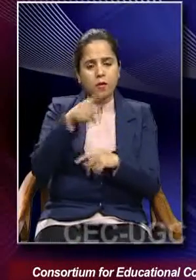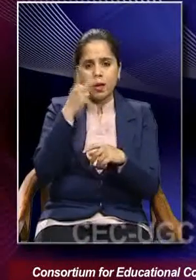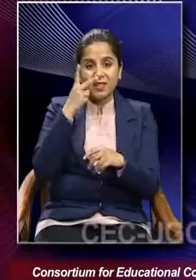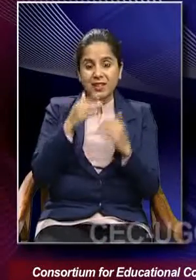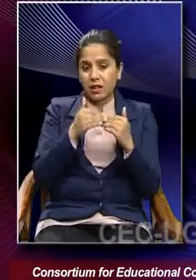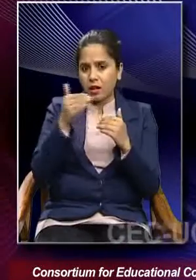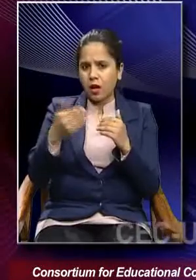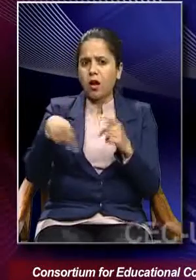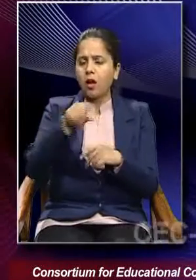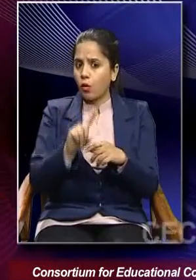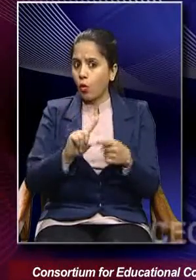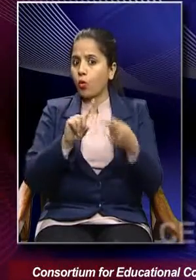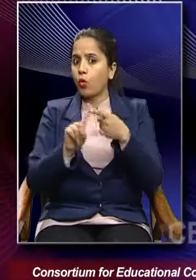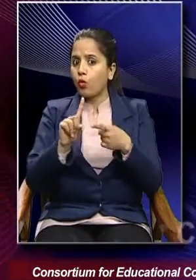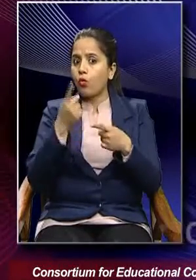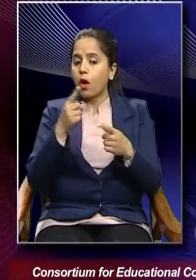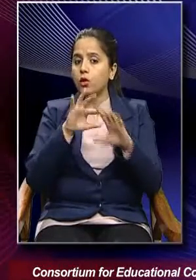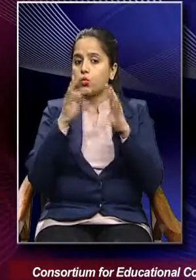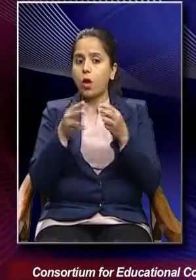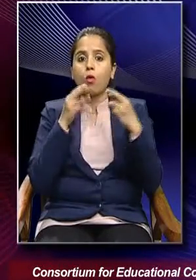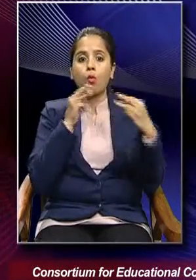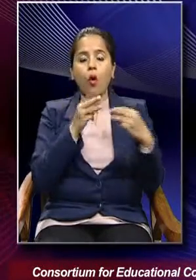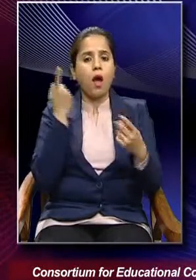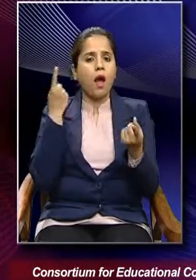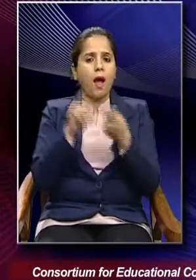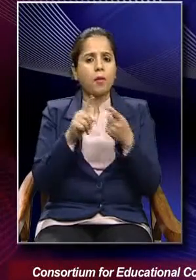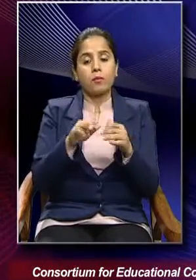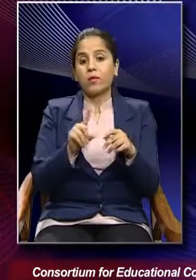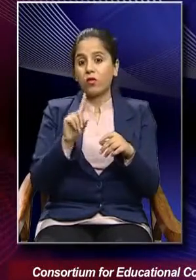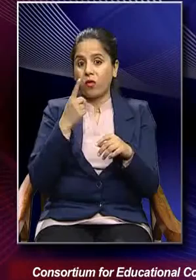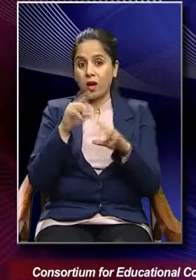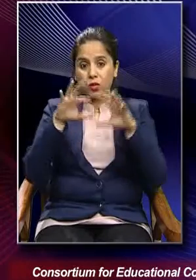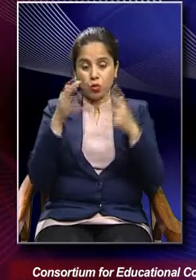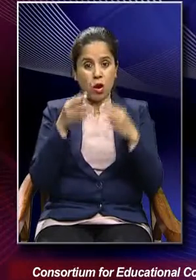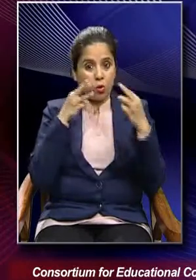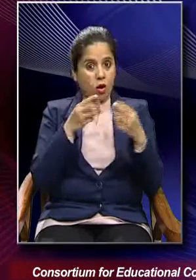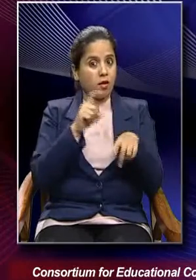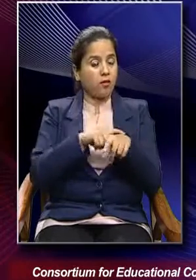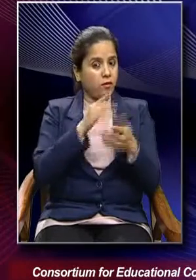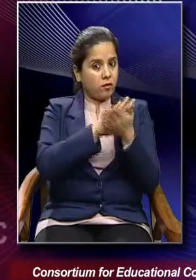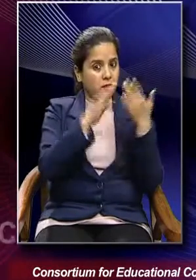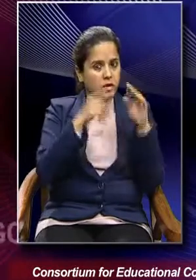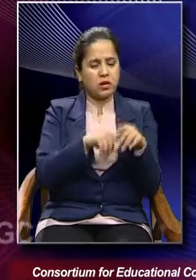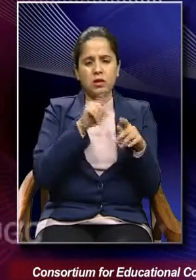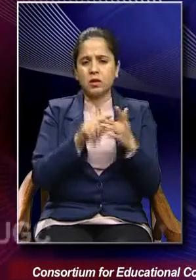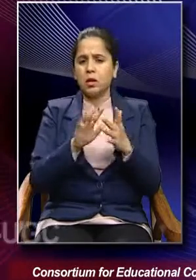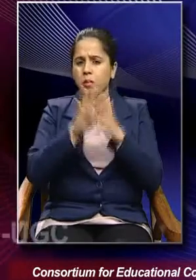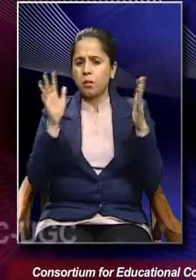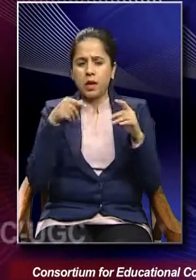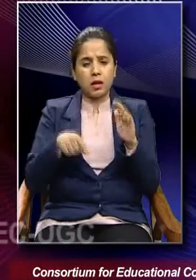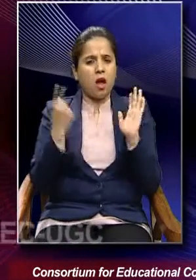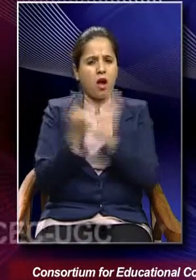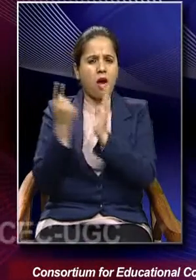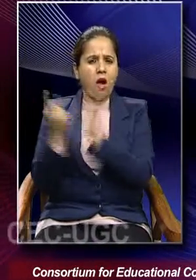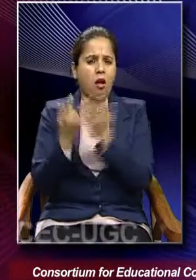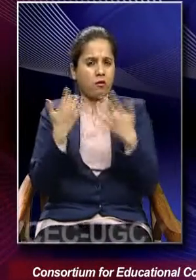of the First World War. After the First World War, a very harsh treaty had been